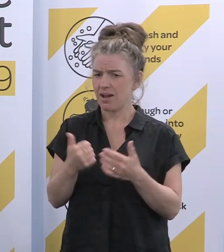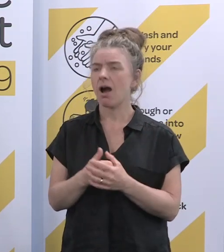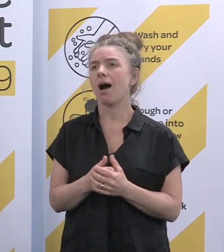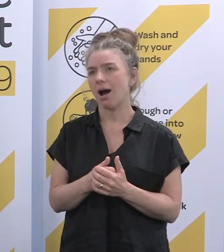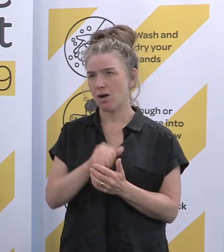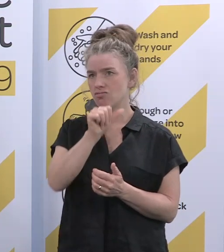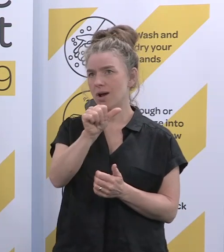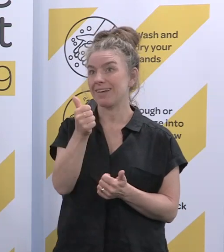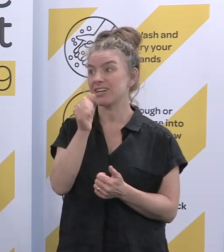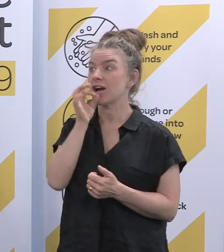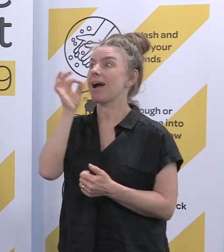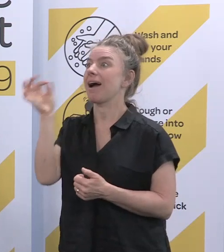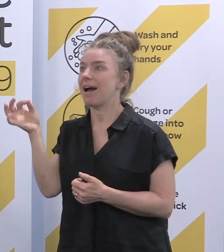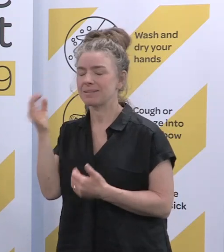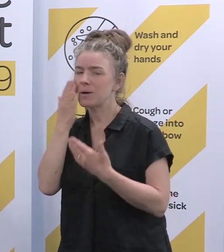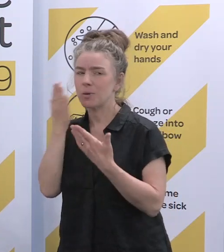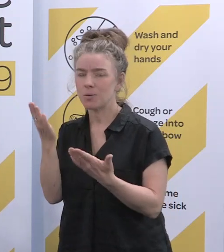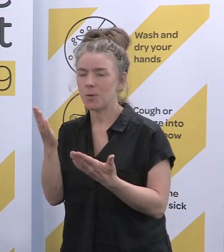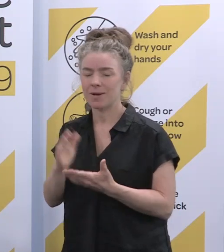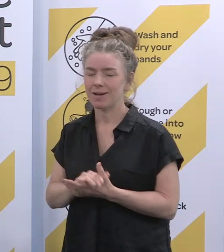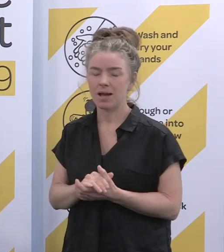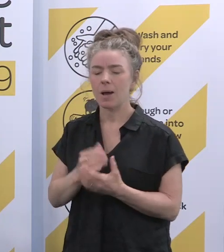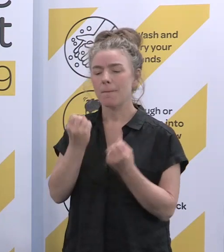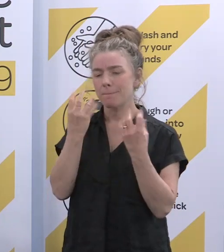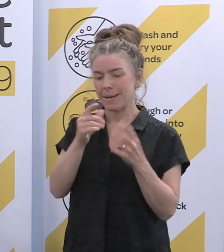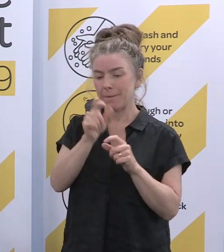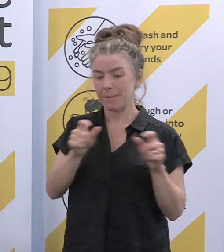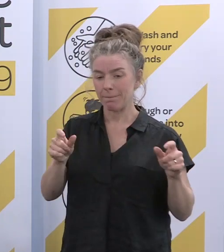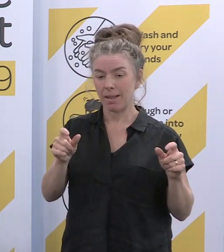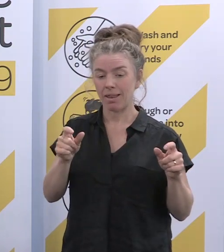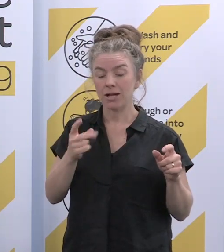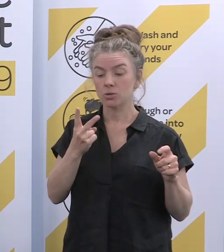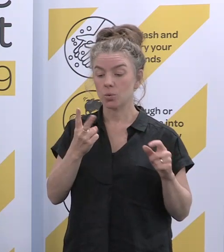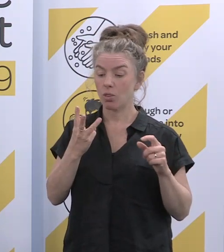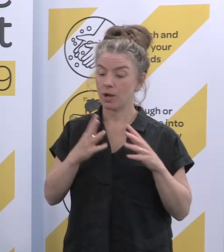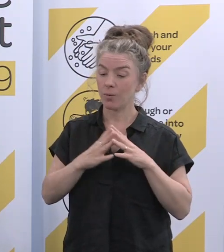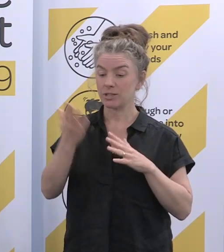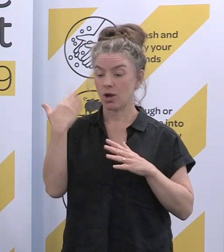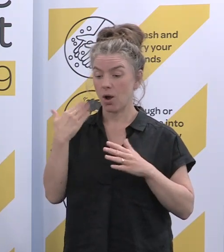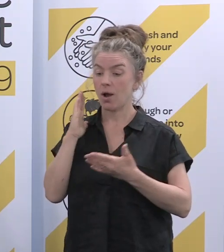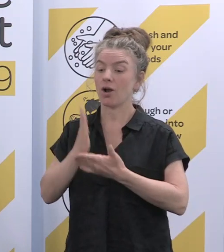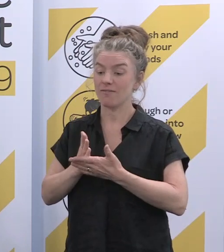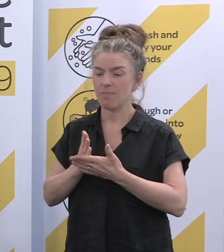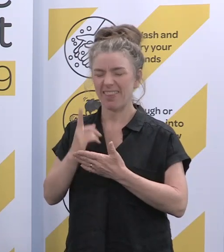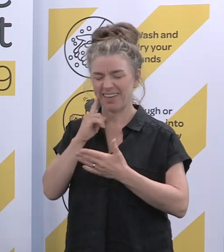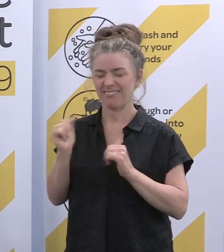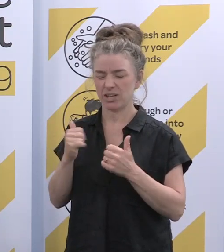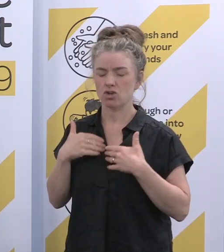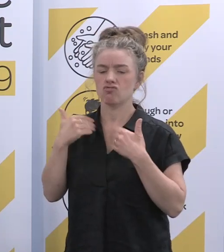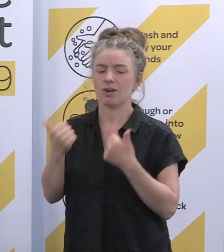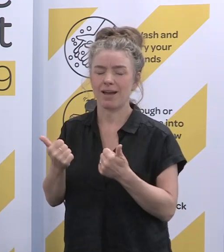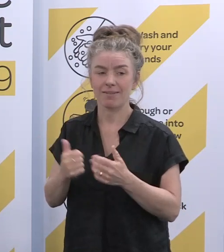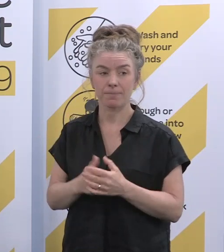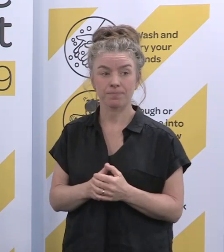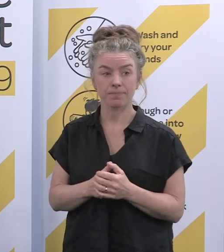just ask for that information again. Look, I would expect many of those that happened 2 or 3 weeks ago would be fully recovered. The priority for our public